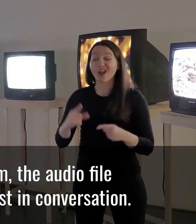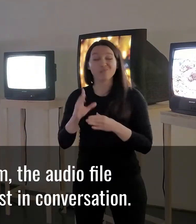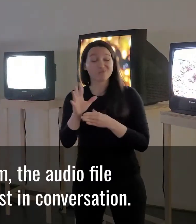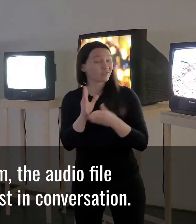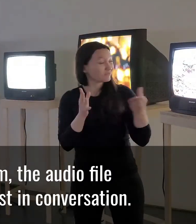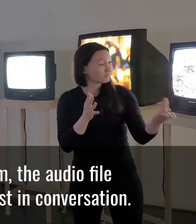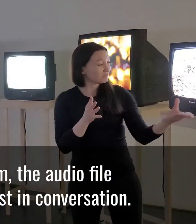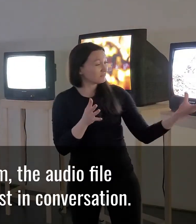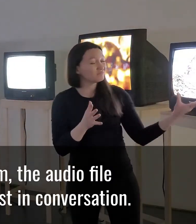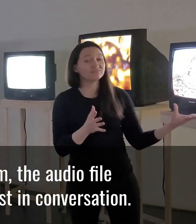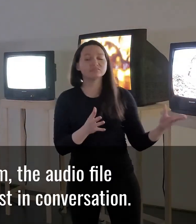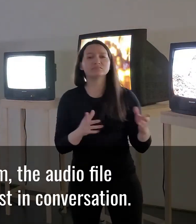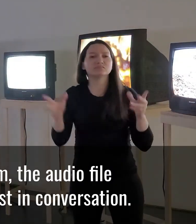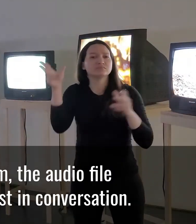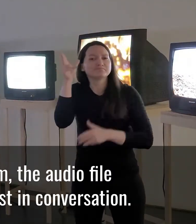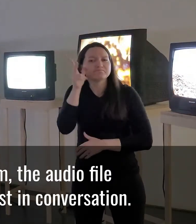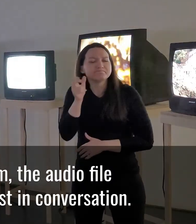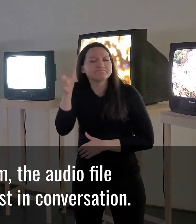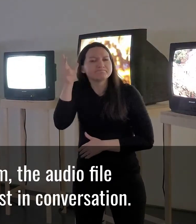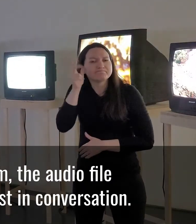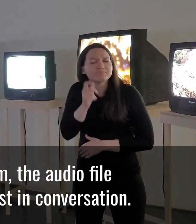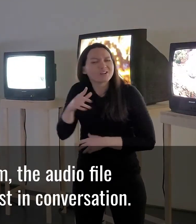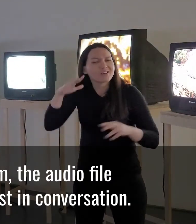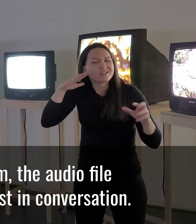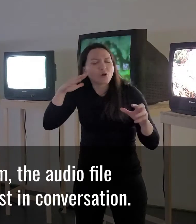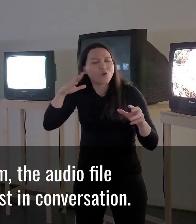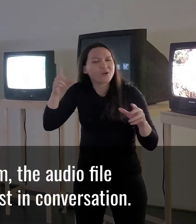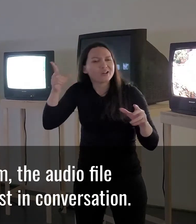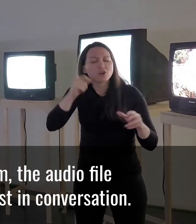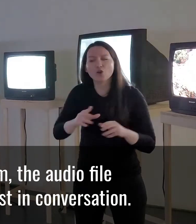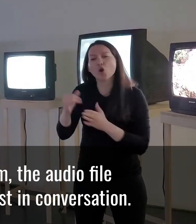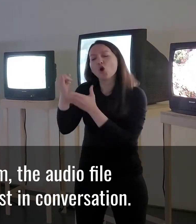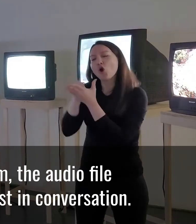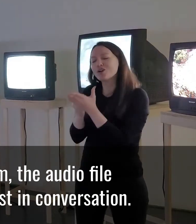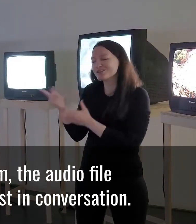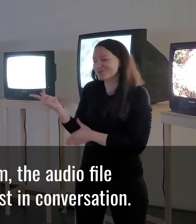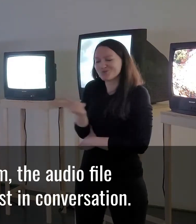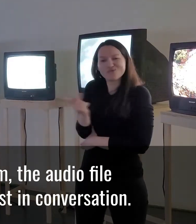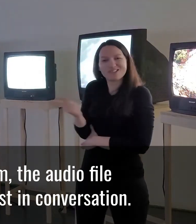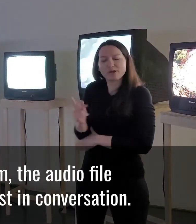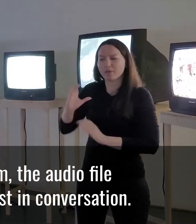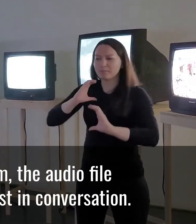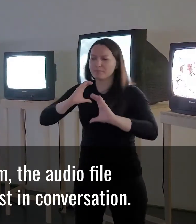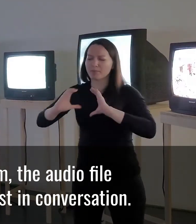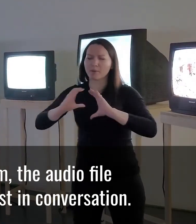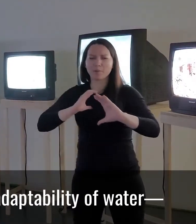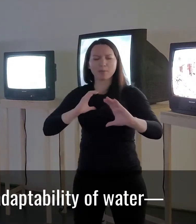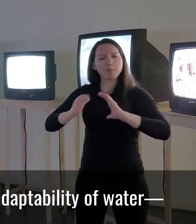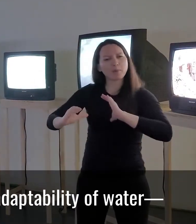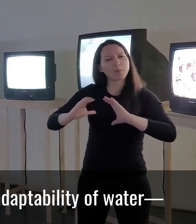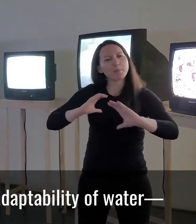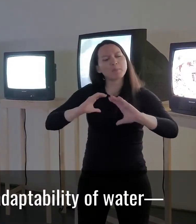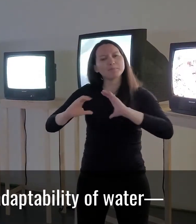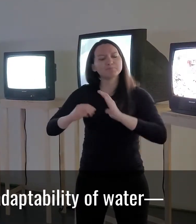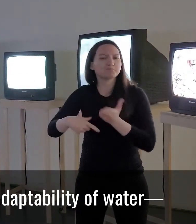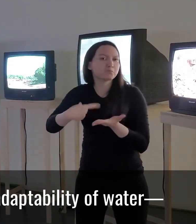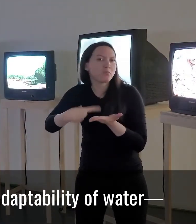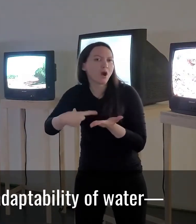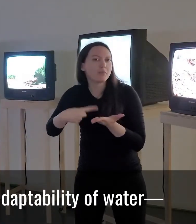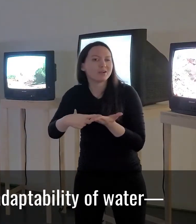During the film, the audio file features the artist in conversation. They talk about the adaptability